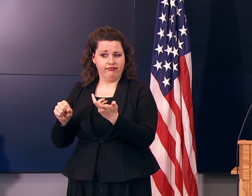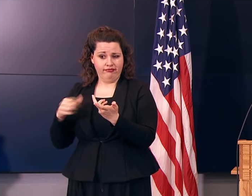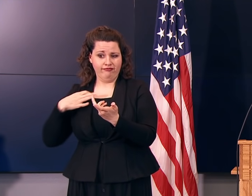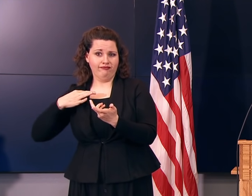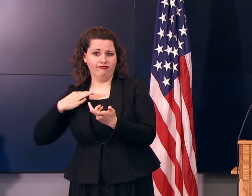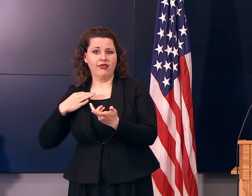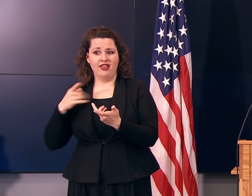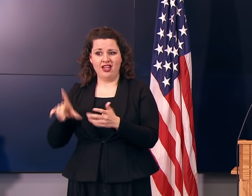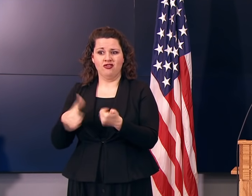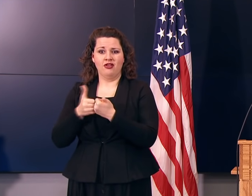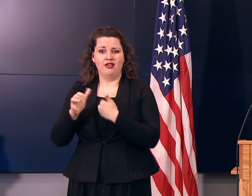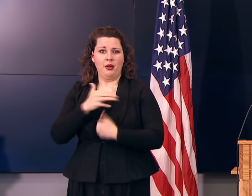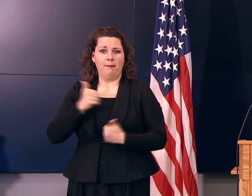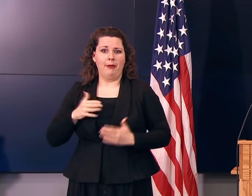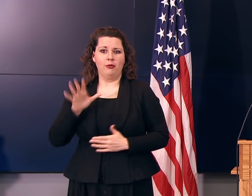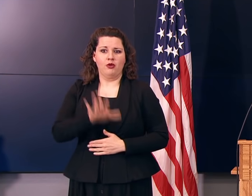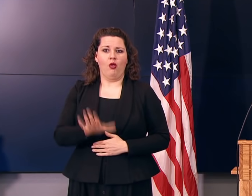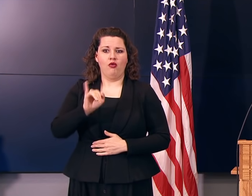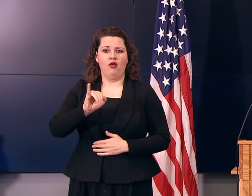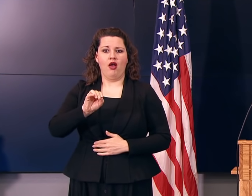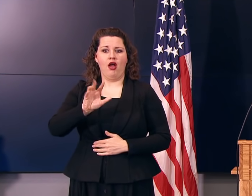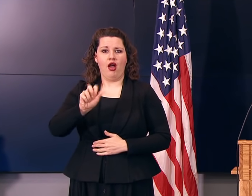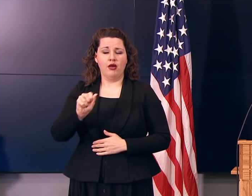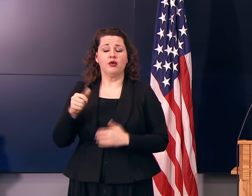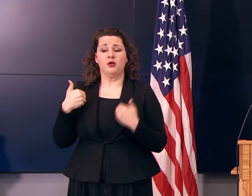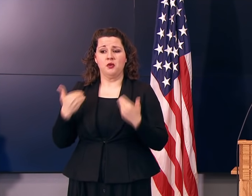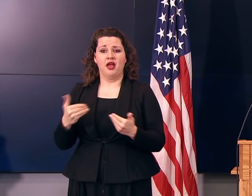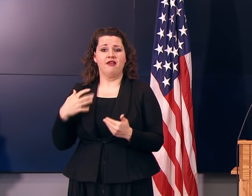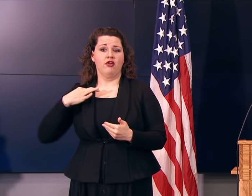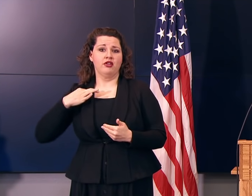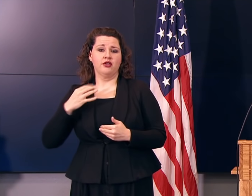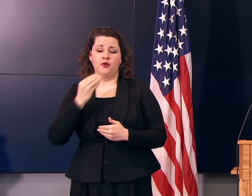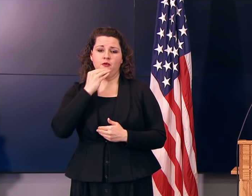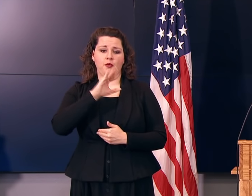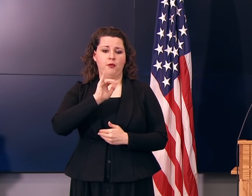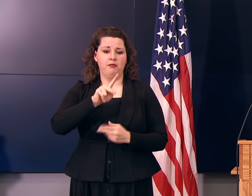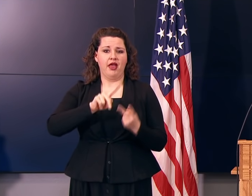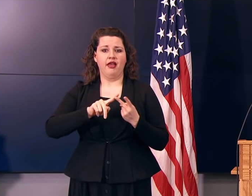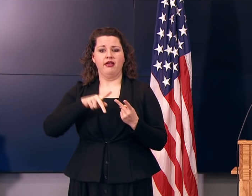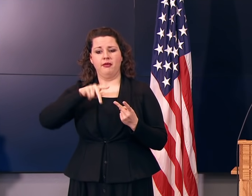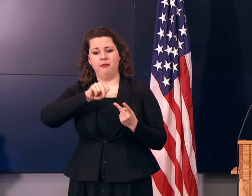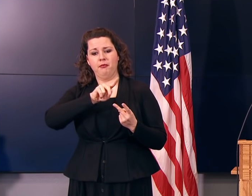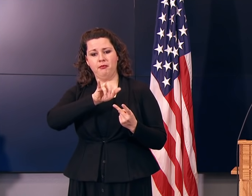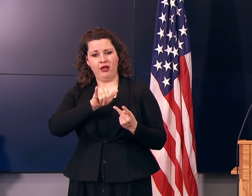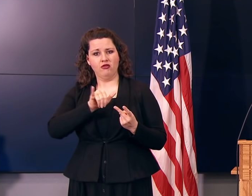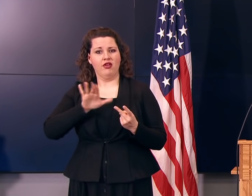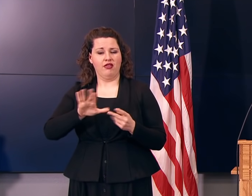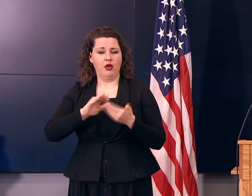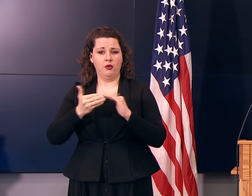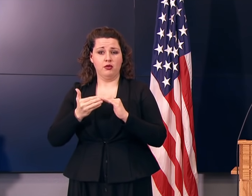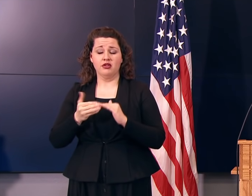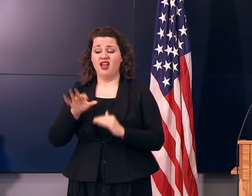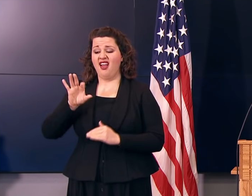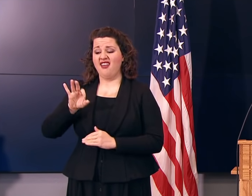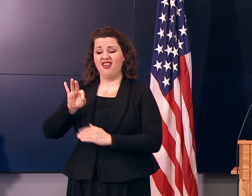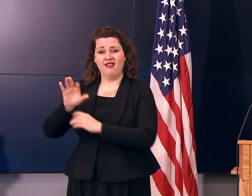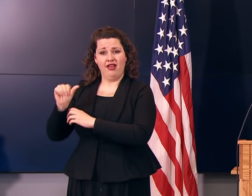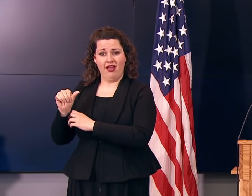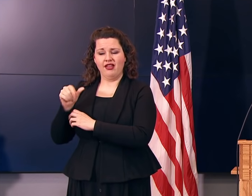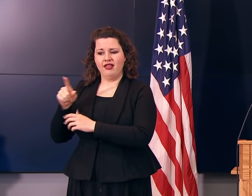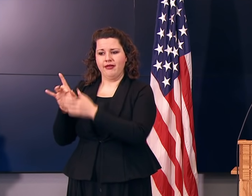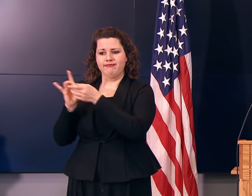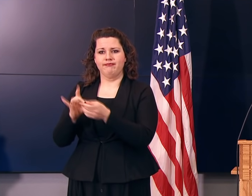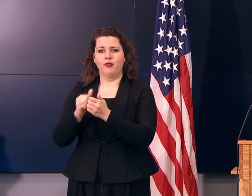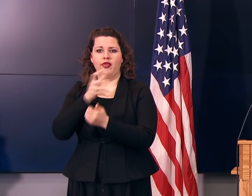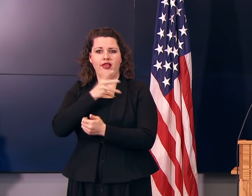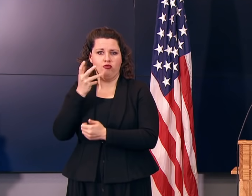challenging its members across the state to volunteer at food banks and pantries in their communities. With the FFA connection to